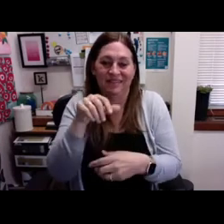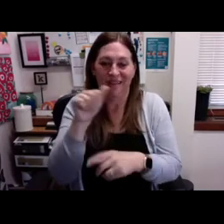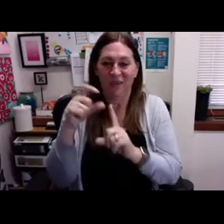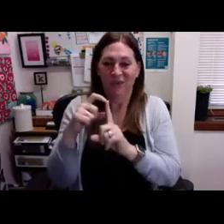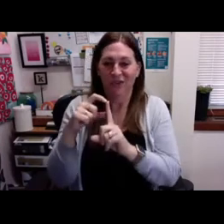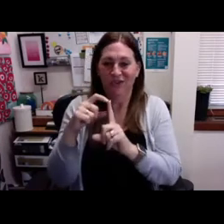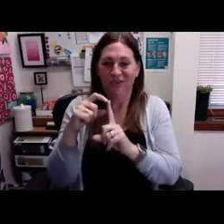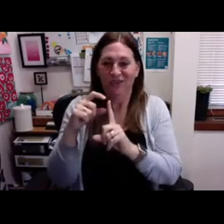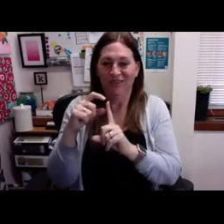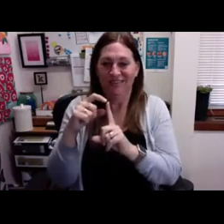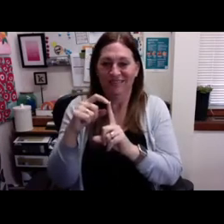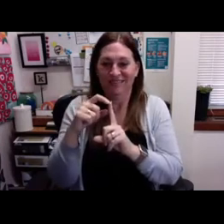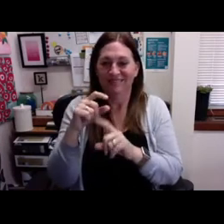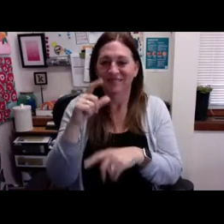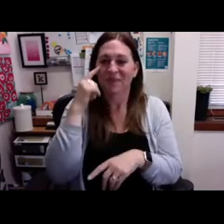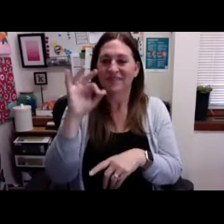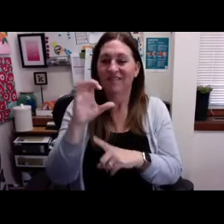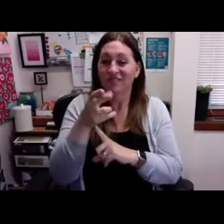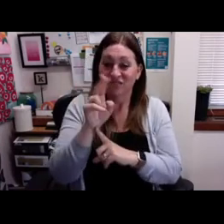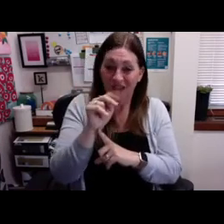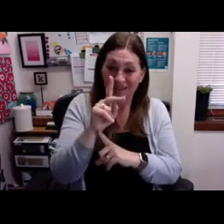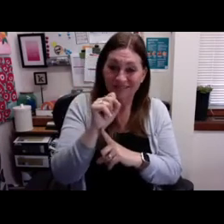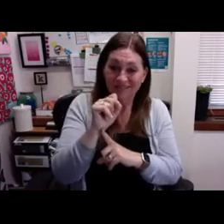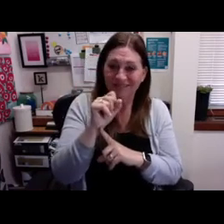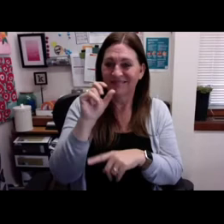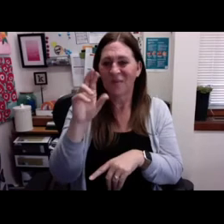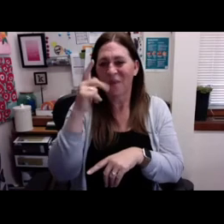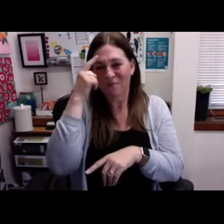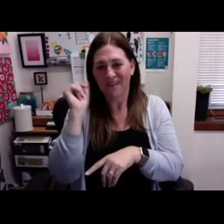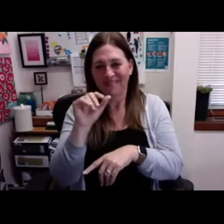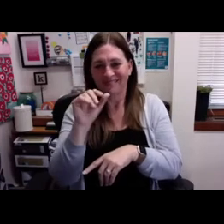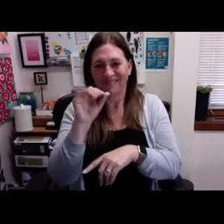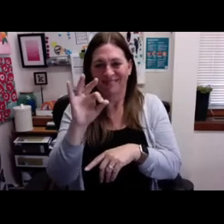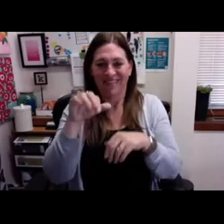you notice how many syllables are in a word sometimes because,